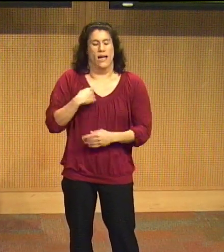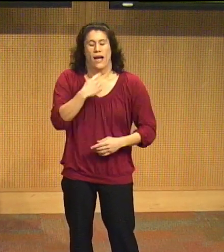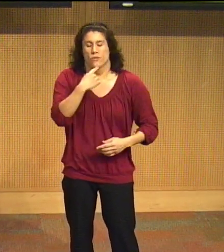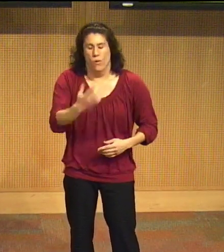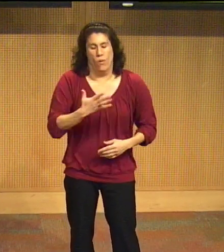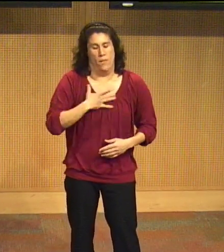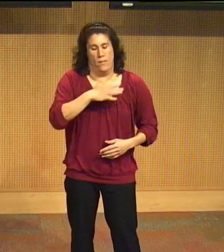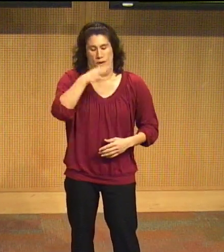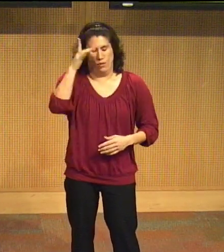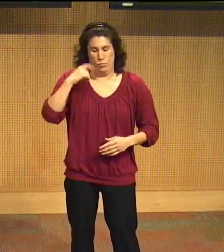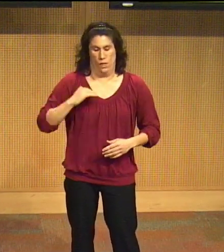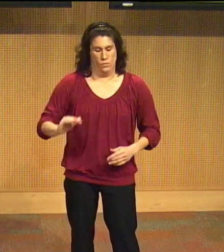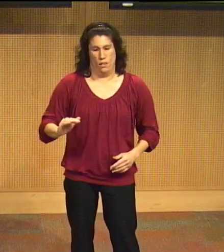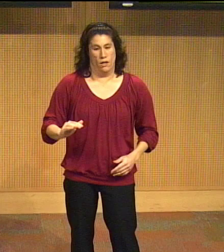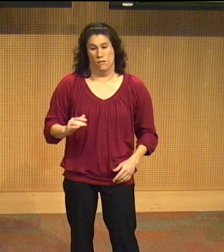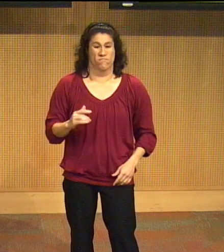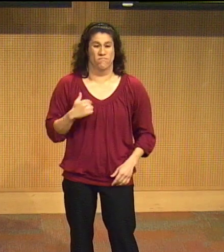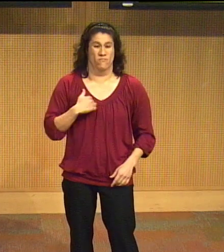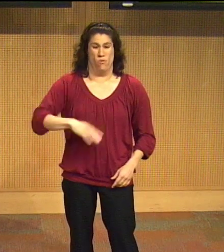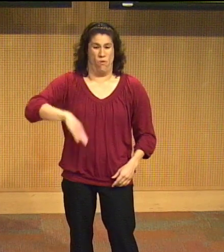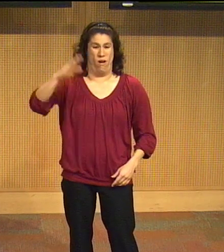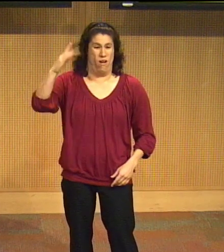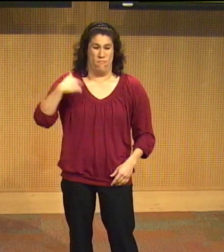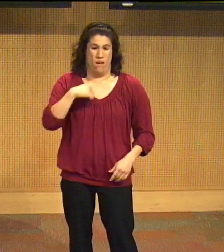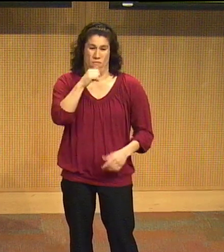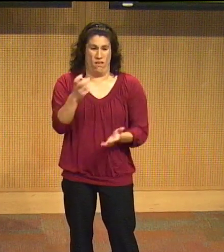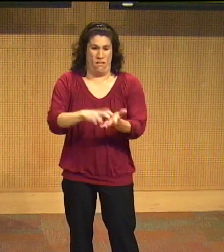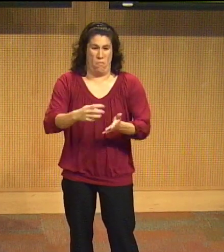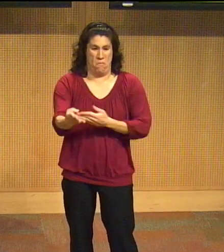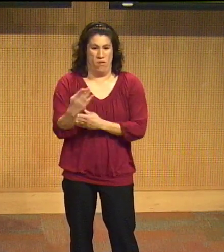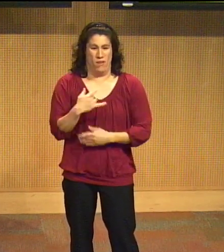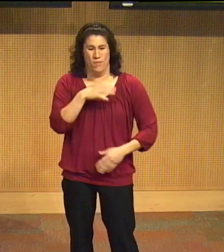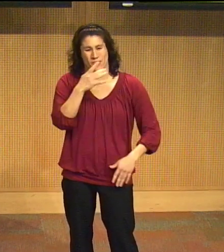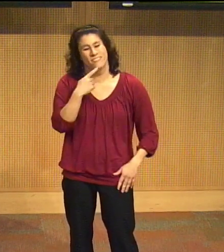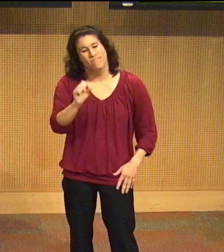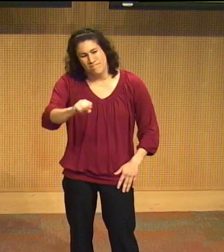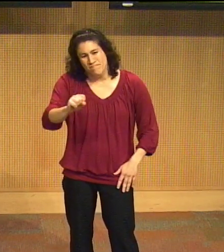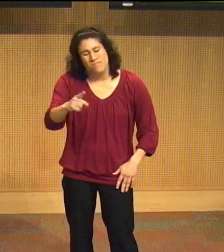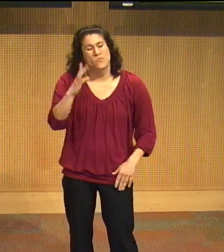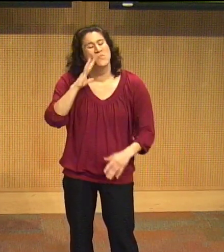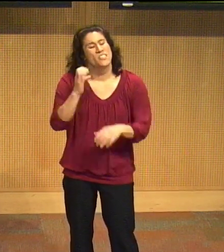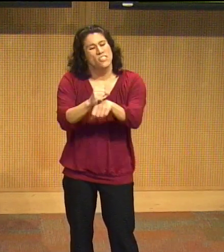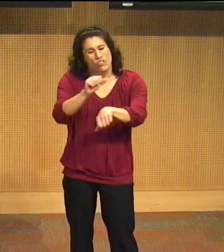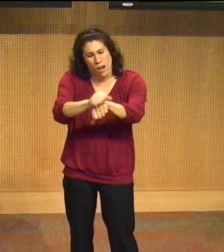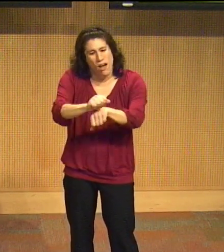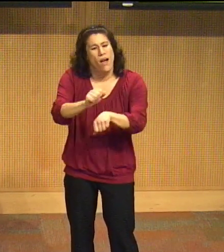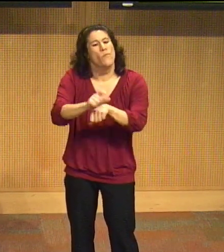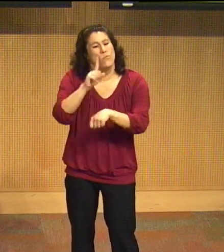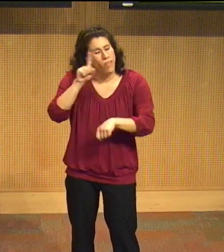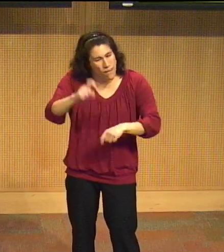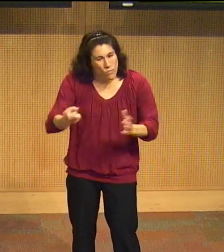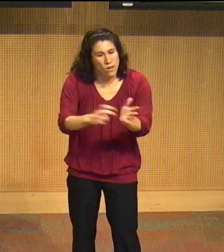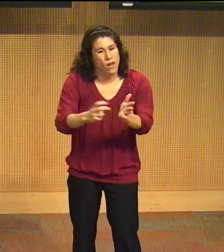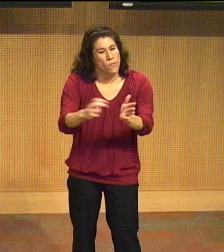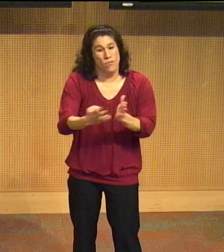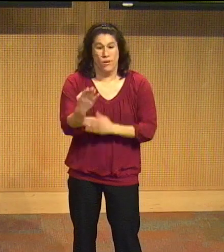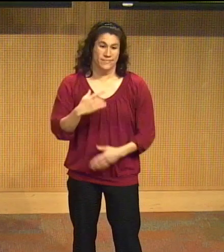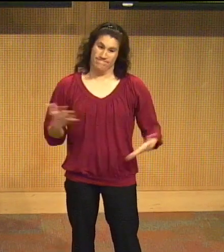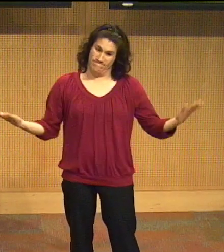I'm not a morning person. I remember saying to my parents, I'm going to get a job where I don't have to get up in the morning. And they said, sure you will. You got to have a